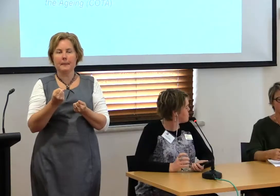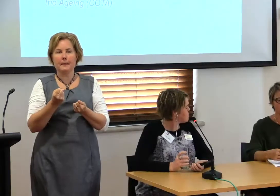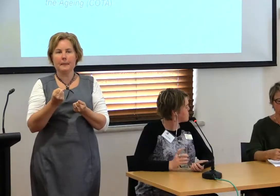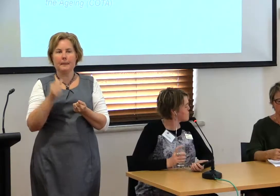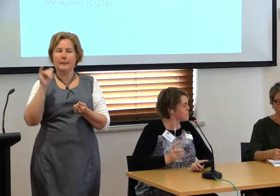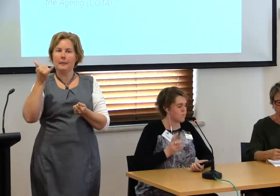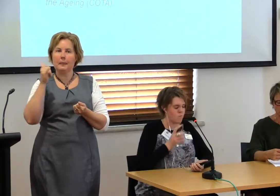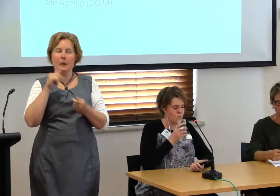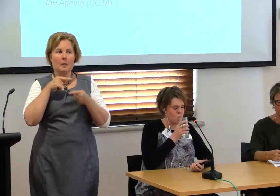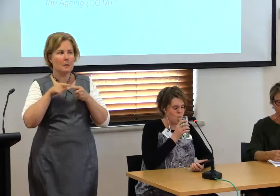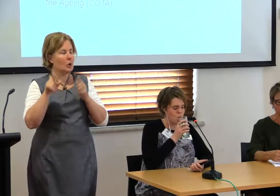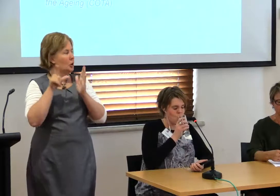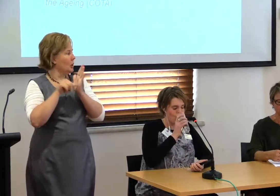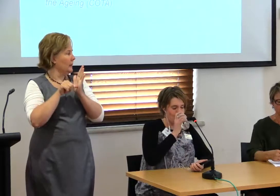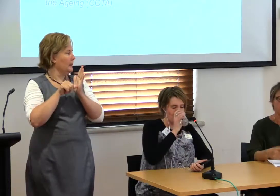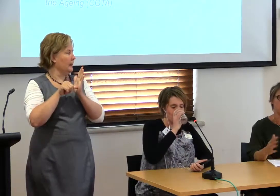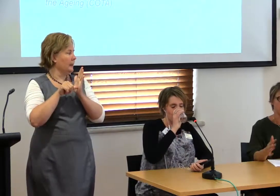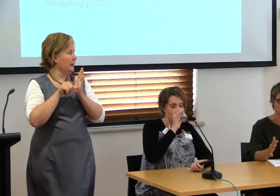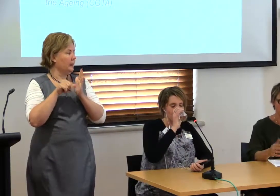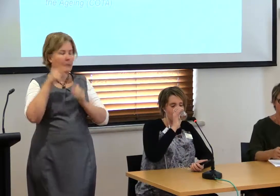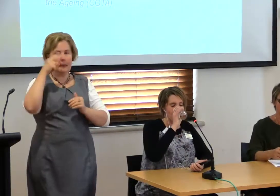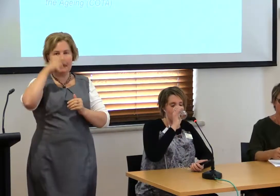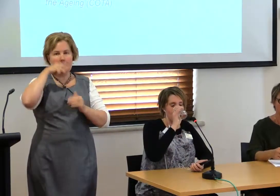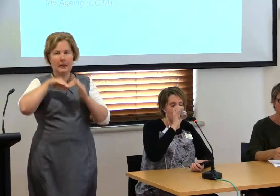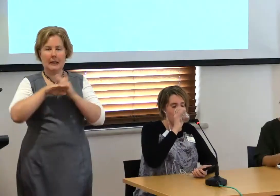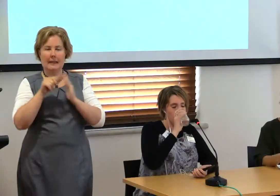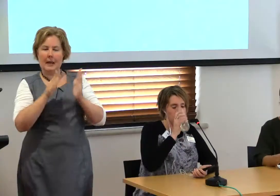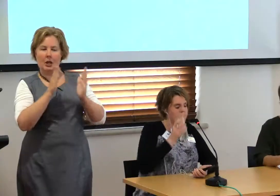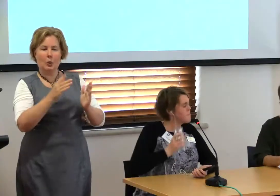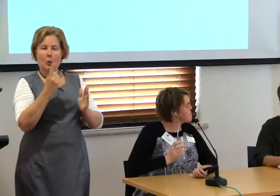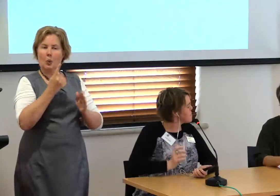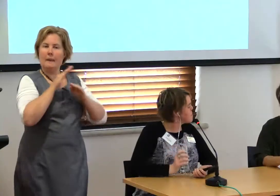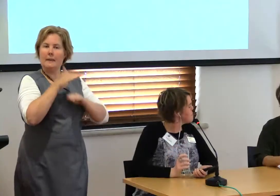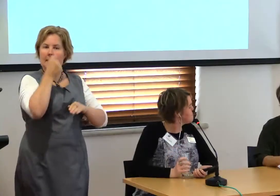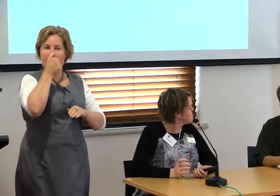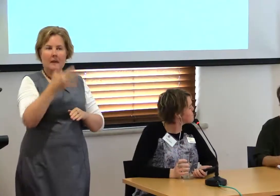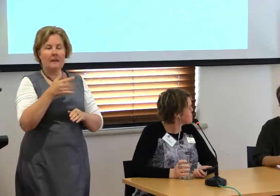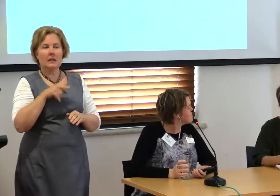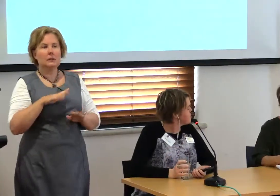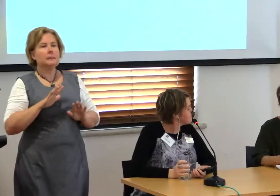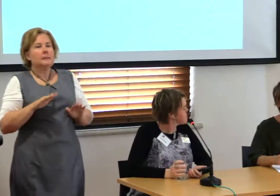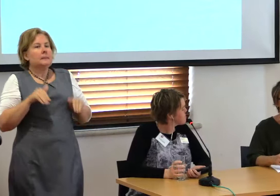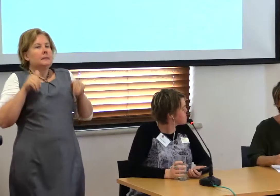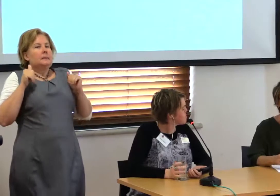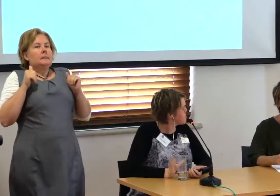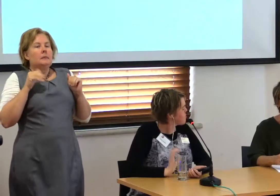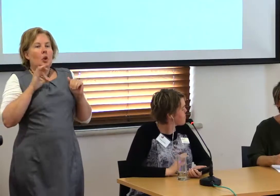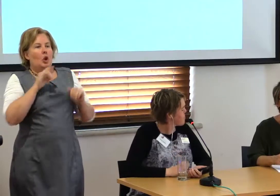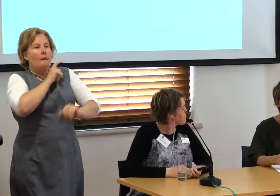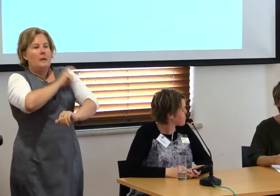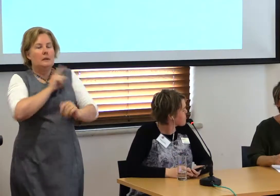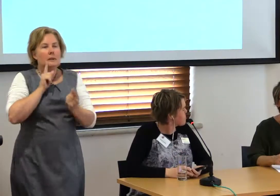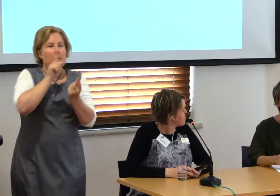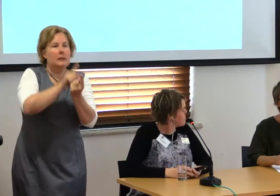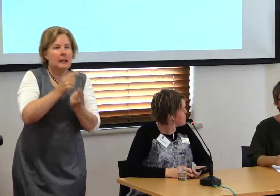probably most times people in that category don't come forward, that they either don't have the confidence to ask